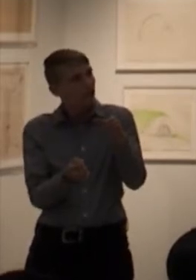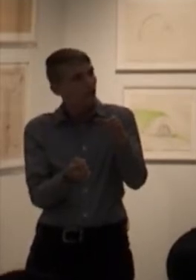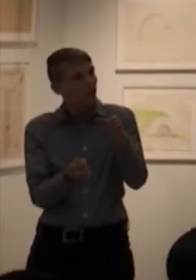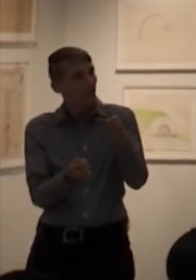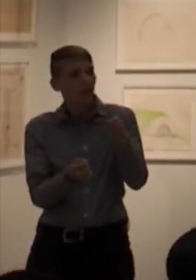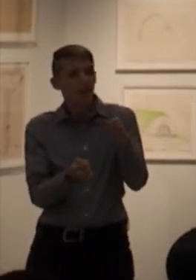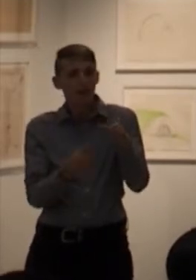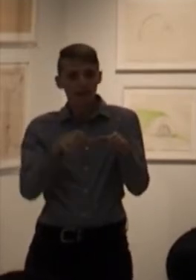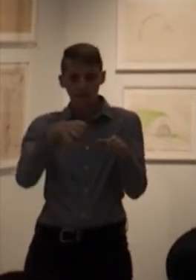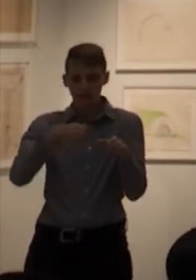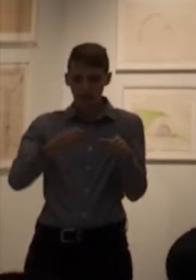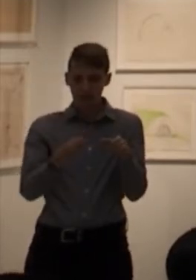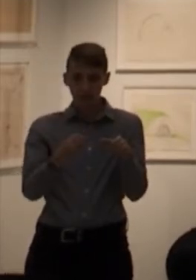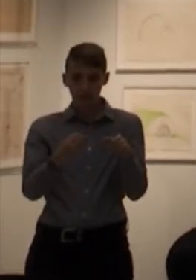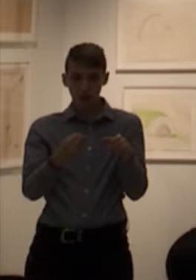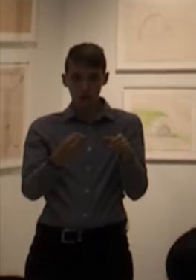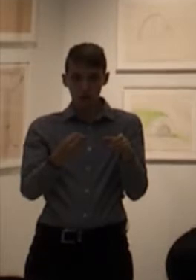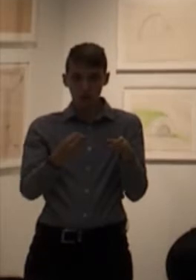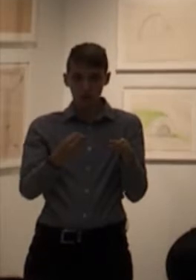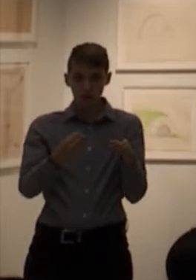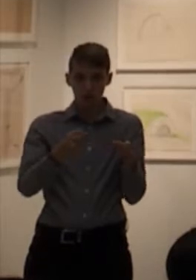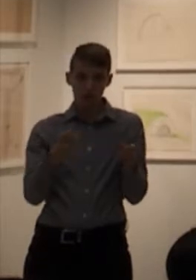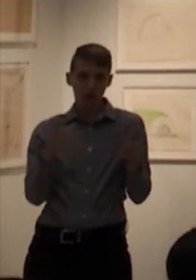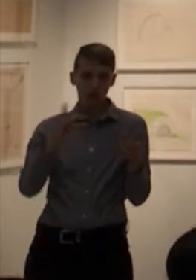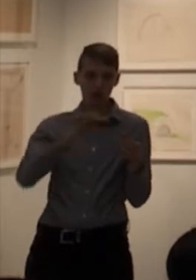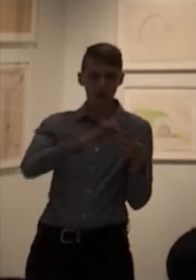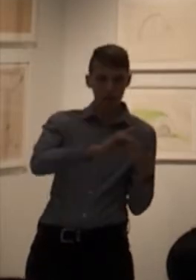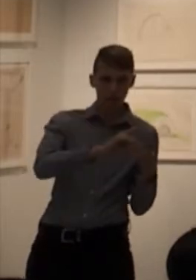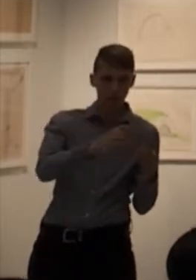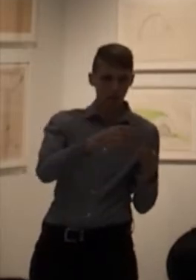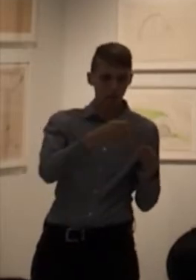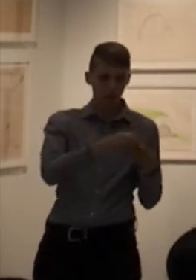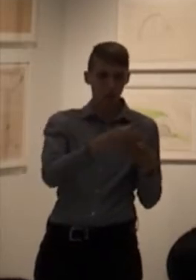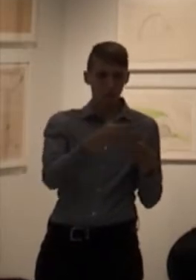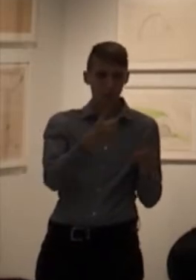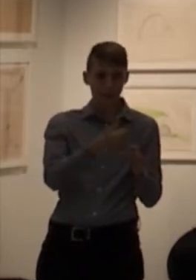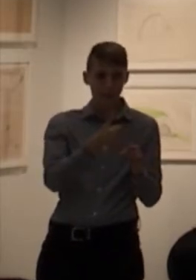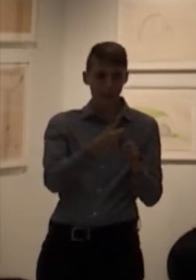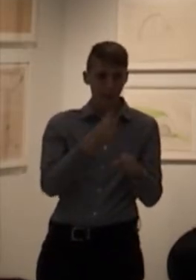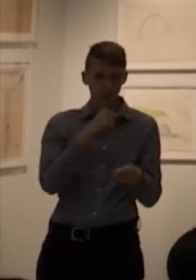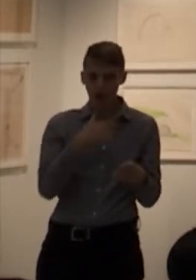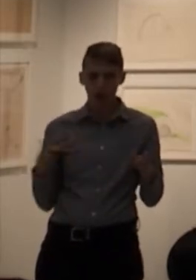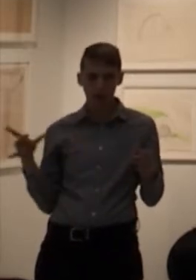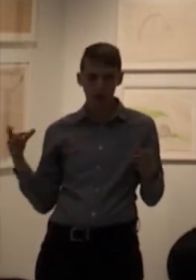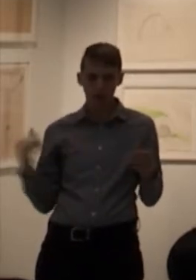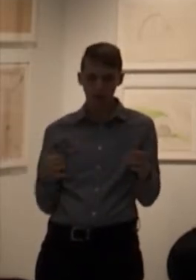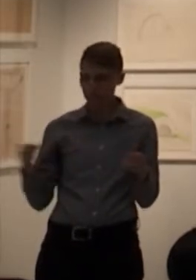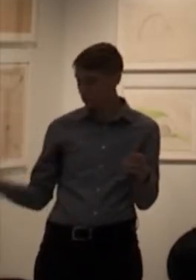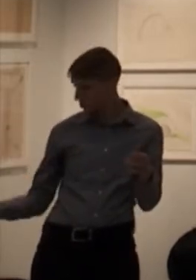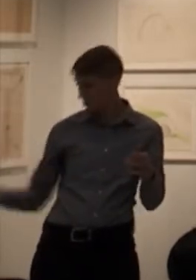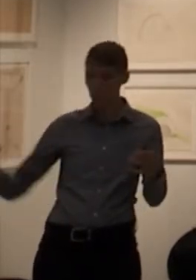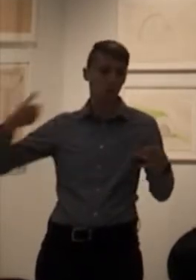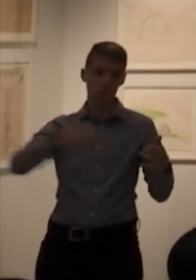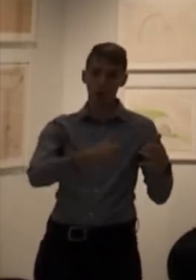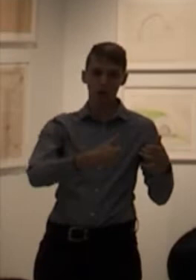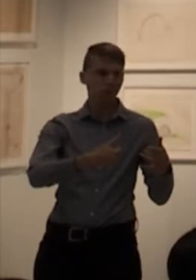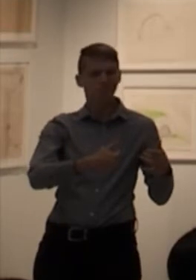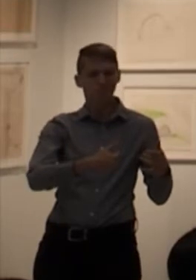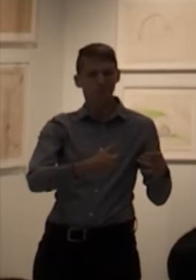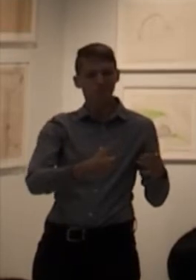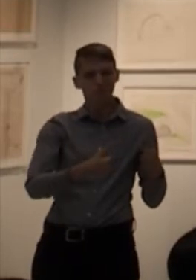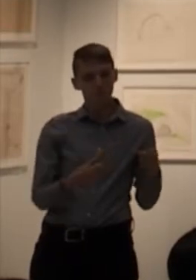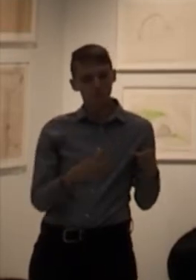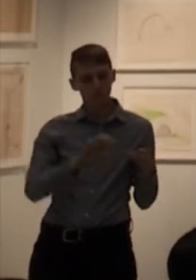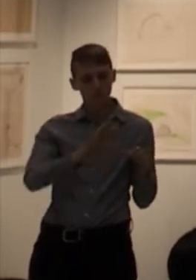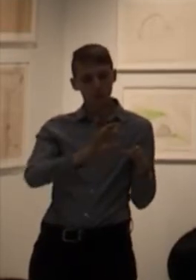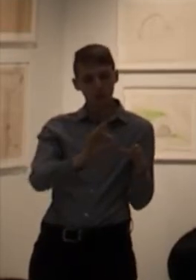handle became integrated with the cup itself. It's not like something was jammed onto it. We introduced this,